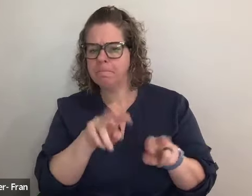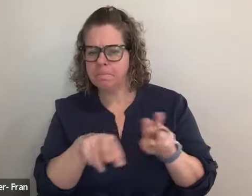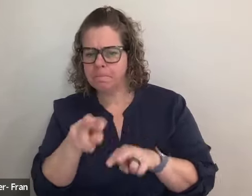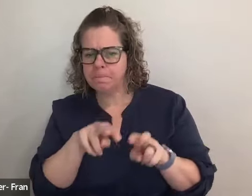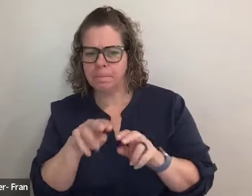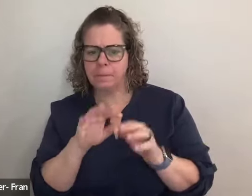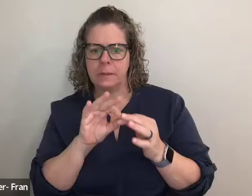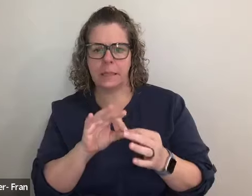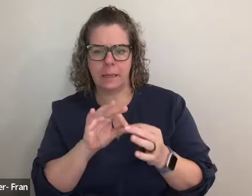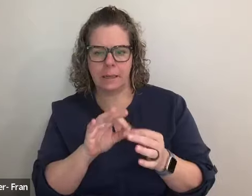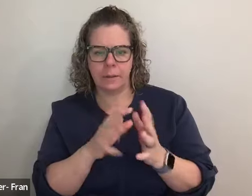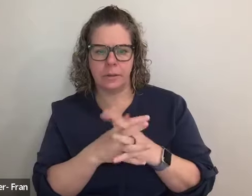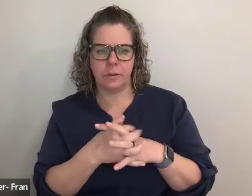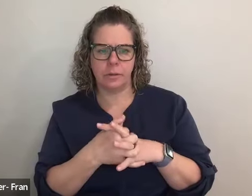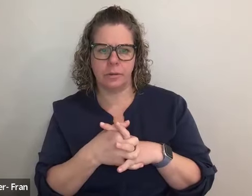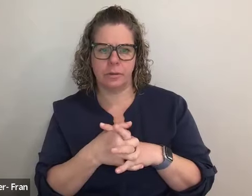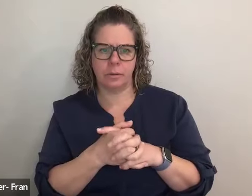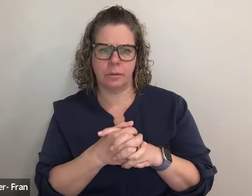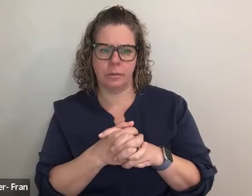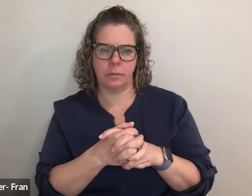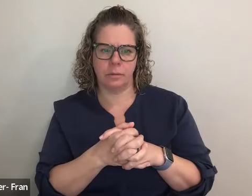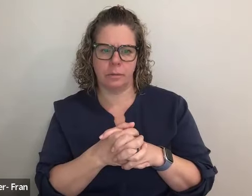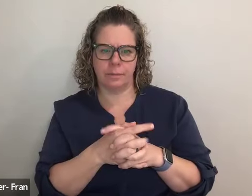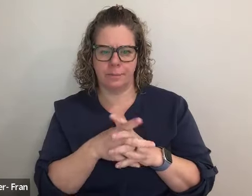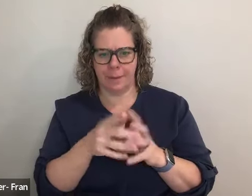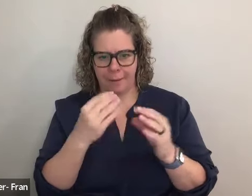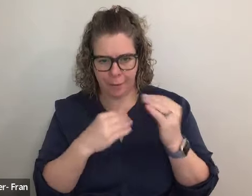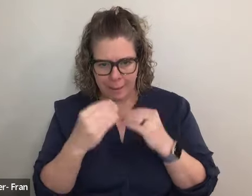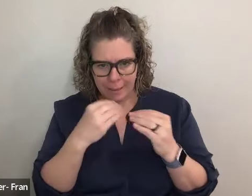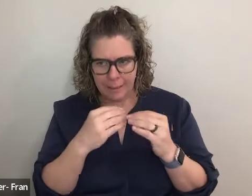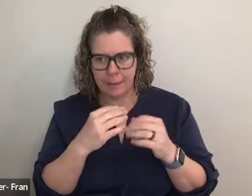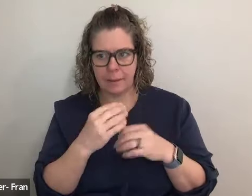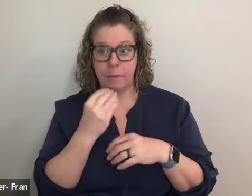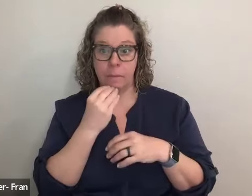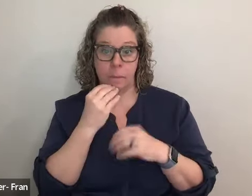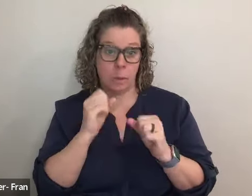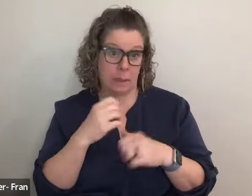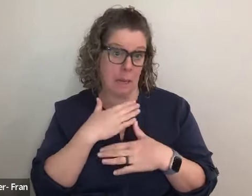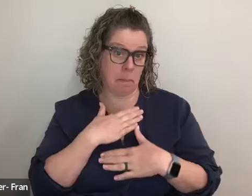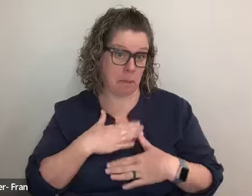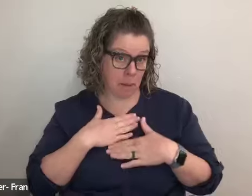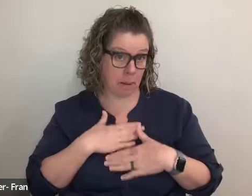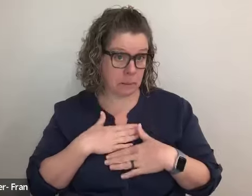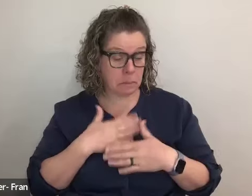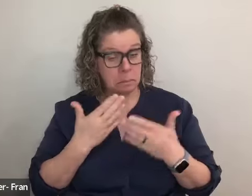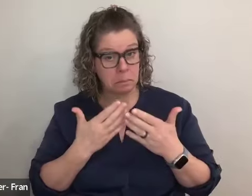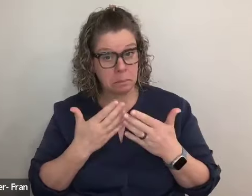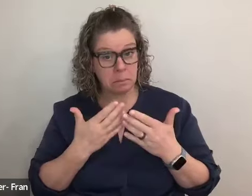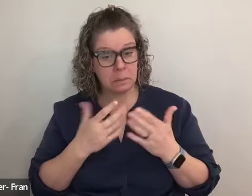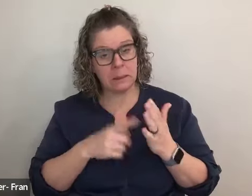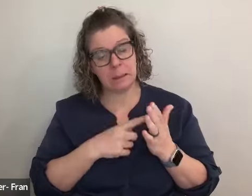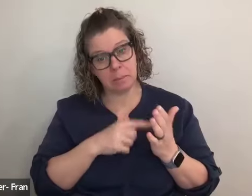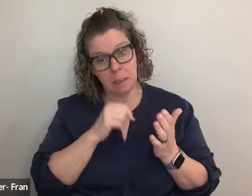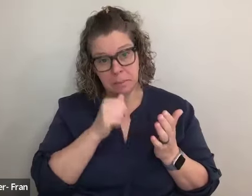and the connection. They're eating food can be pleasant most often. Sometimes it's